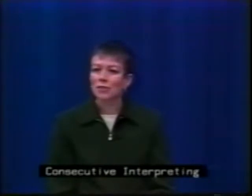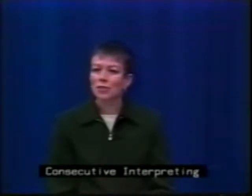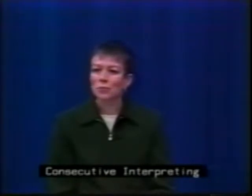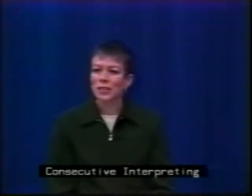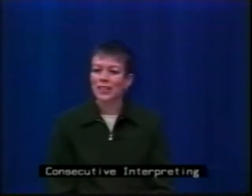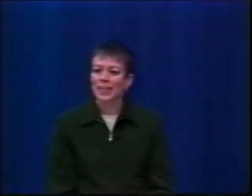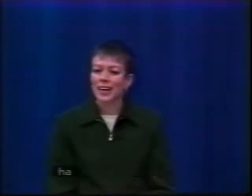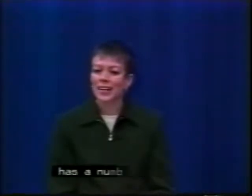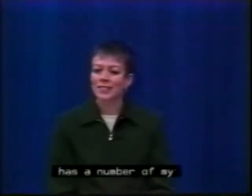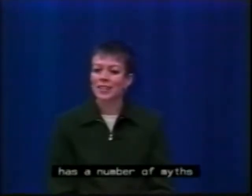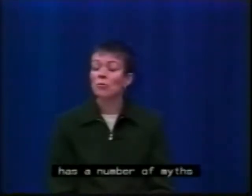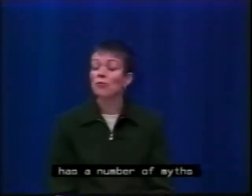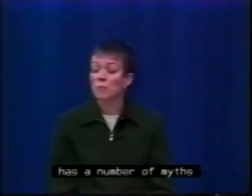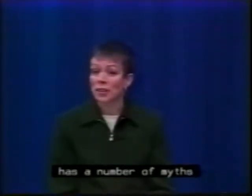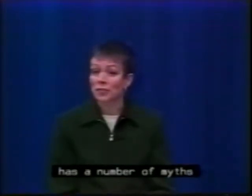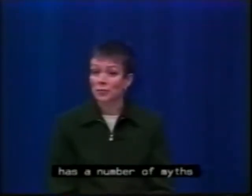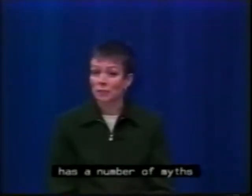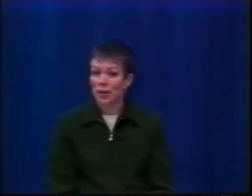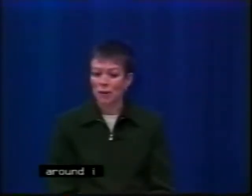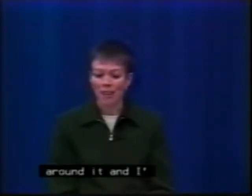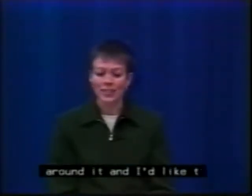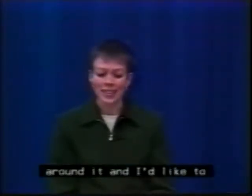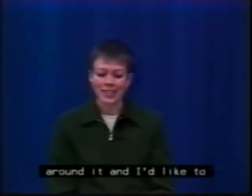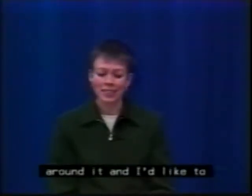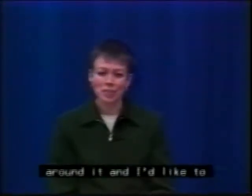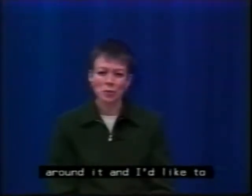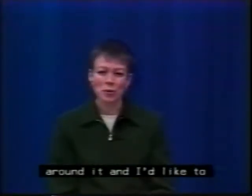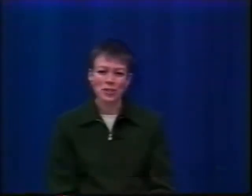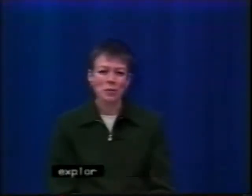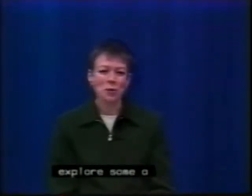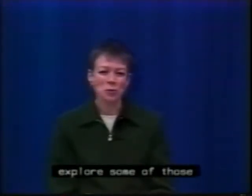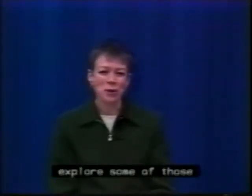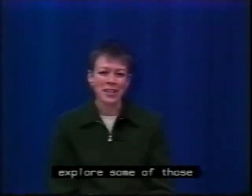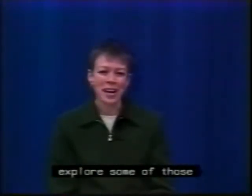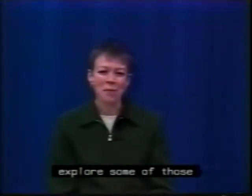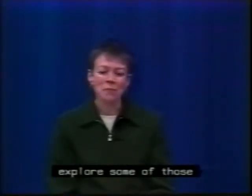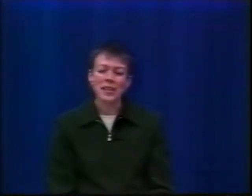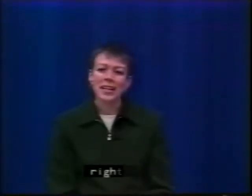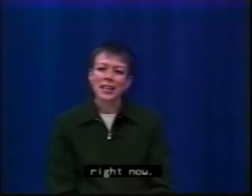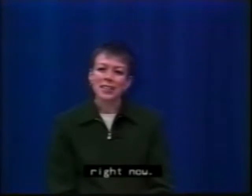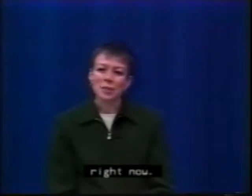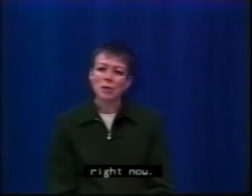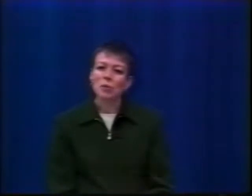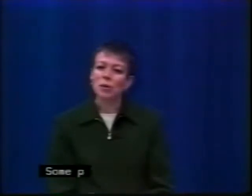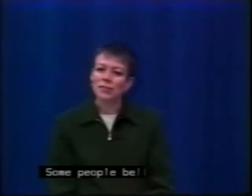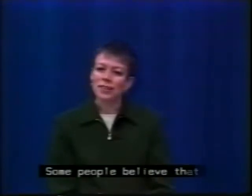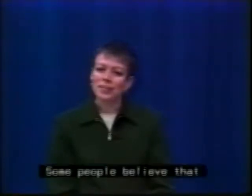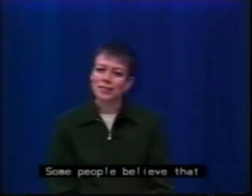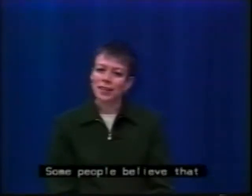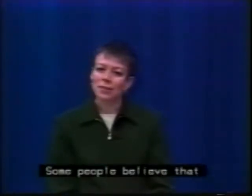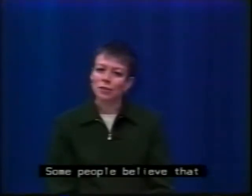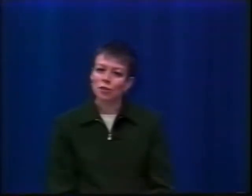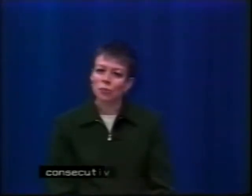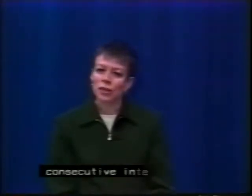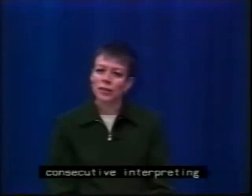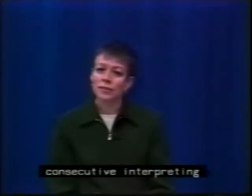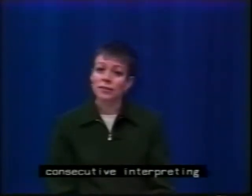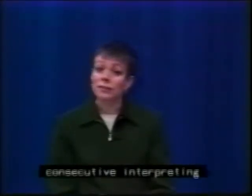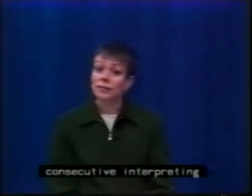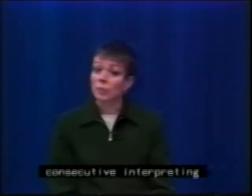Consecutive interpreting has a number of myths around it, and I'd like to explore some of those right now. Some people believe that consecutive interpreting is a